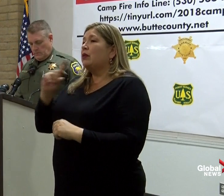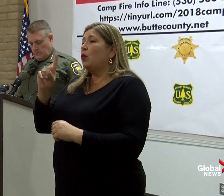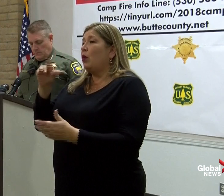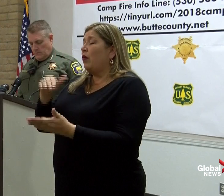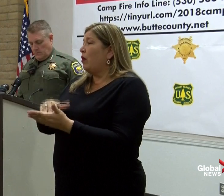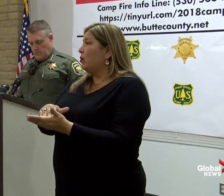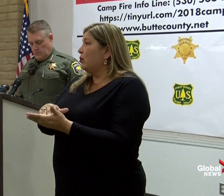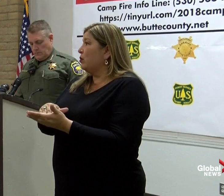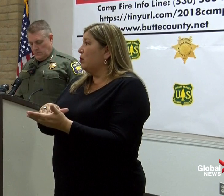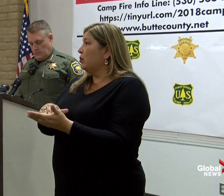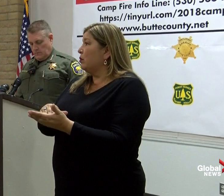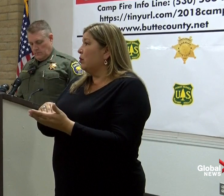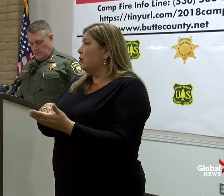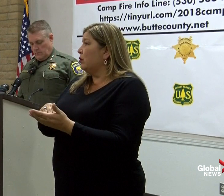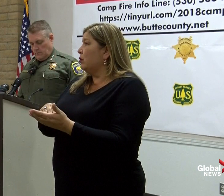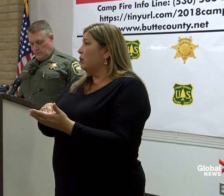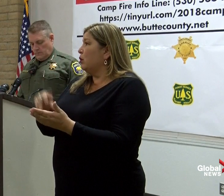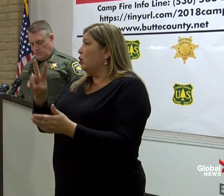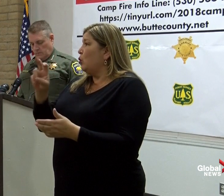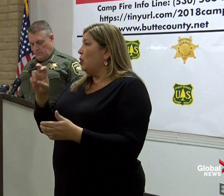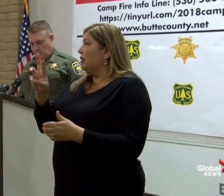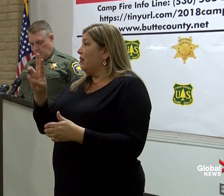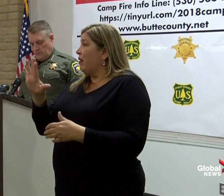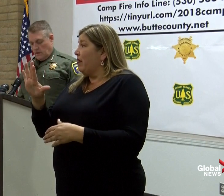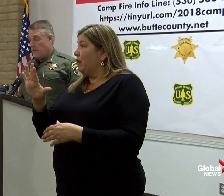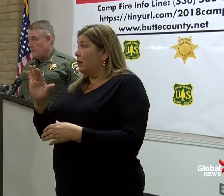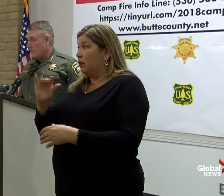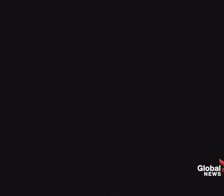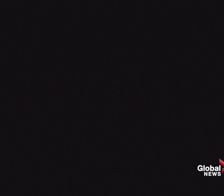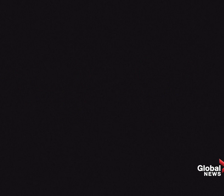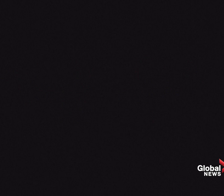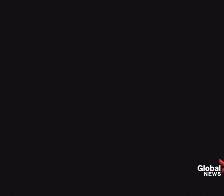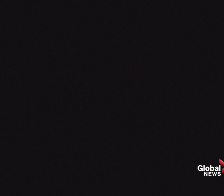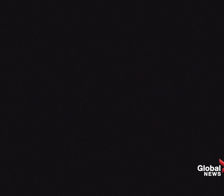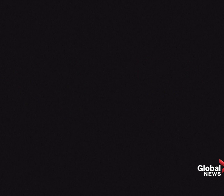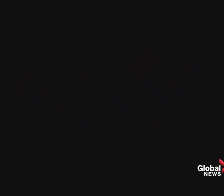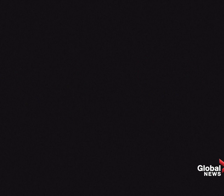up 265 today. That is